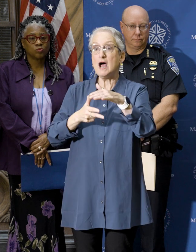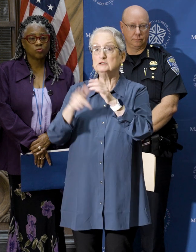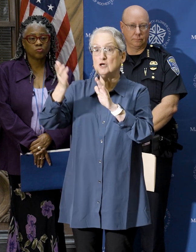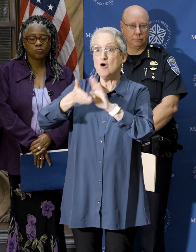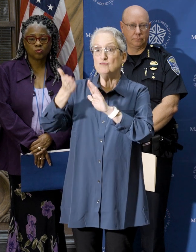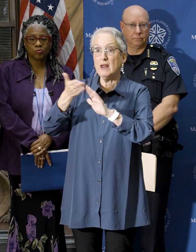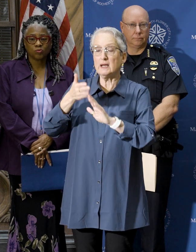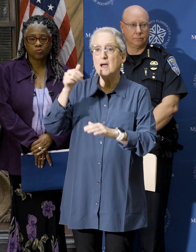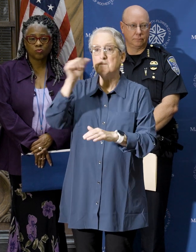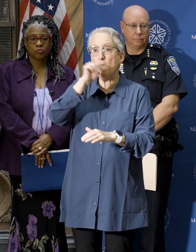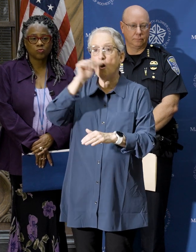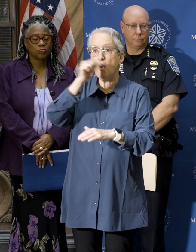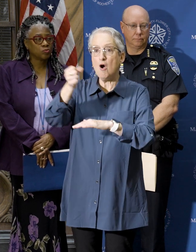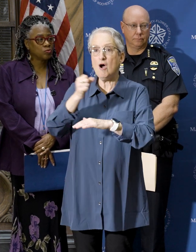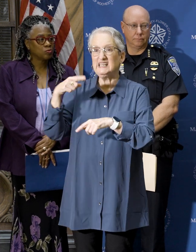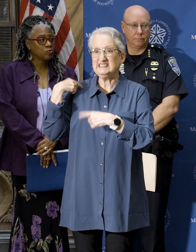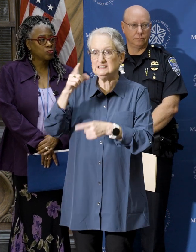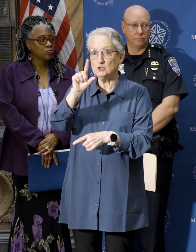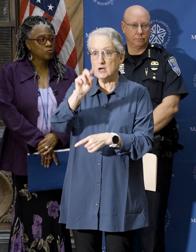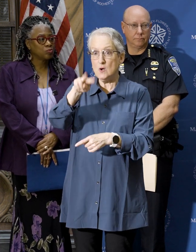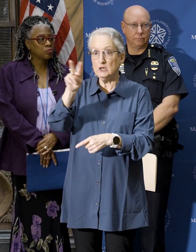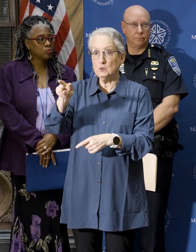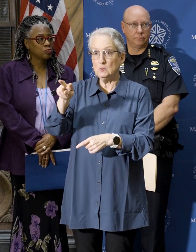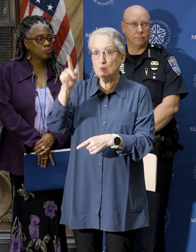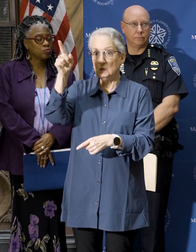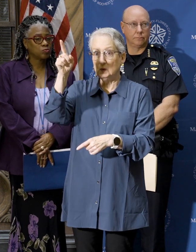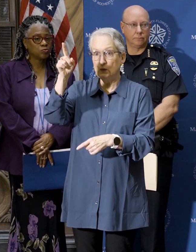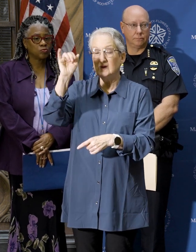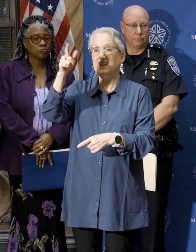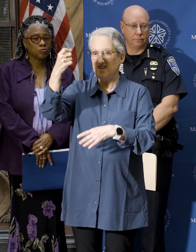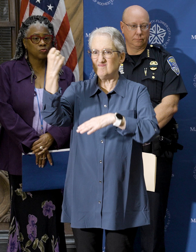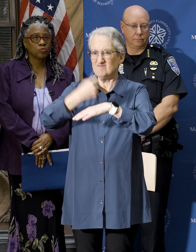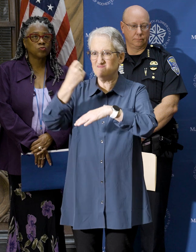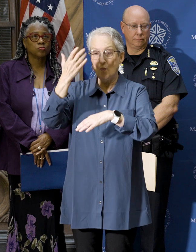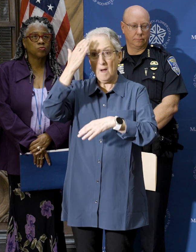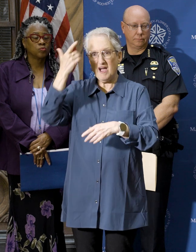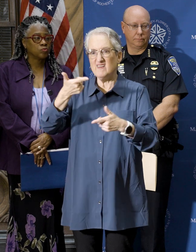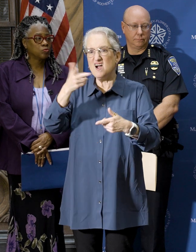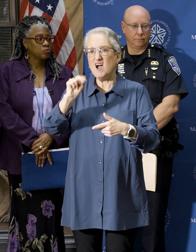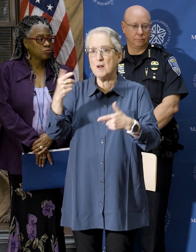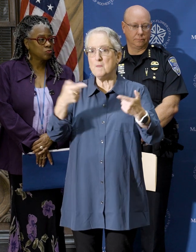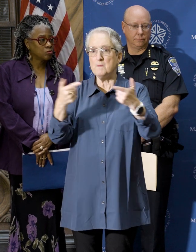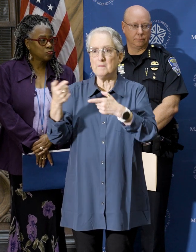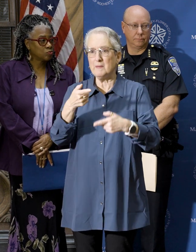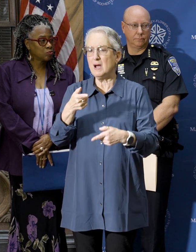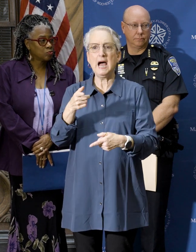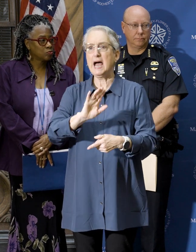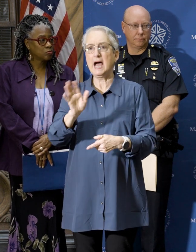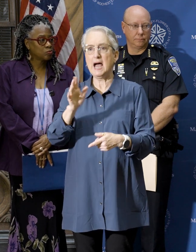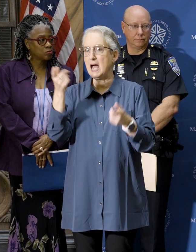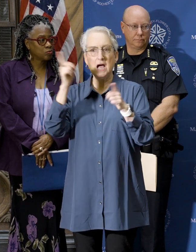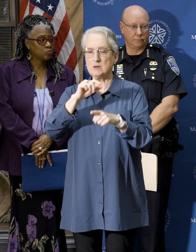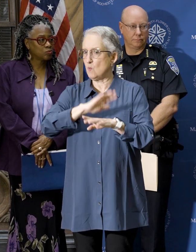incidents, and they were shut down. They were shut down, and they agreed to an abatement agreement whereby they would stay shut down. But